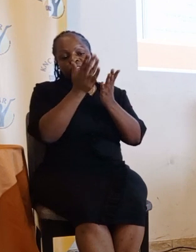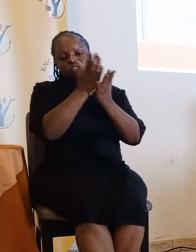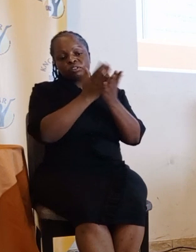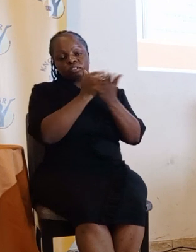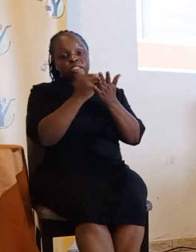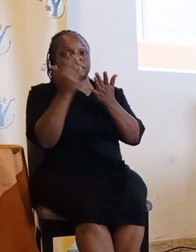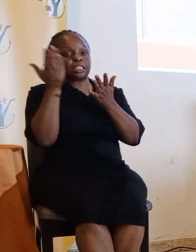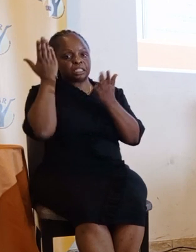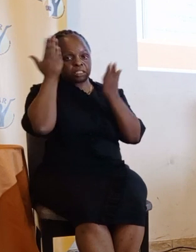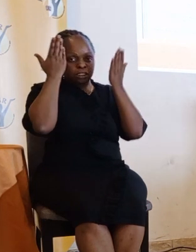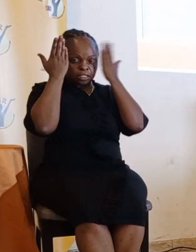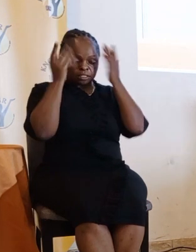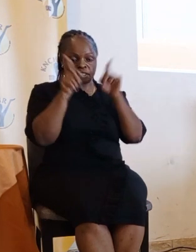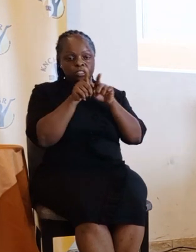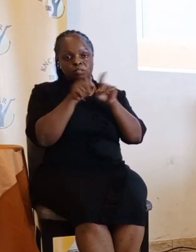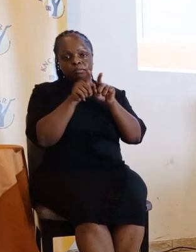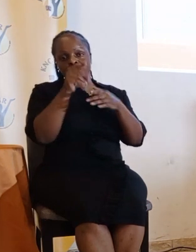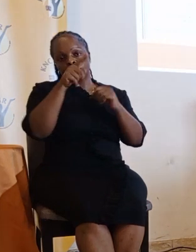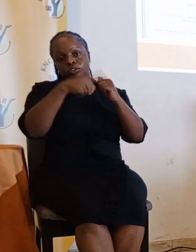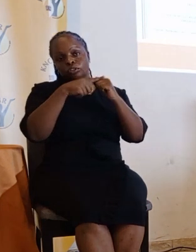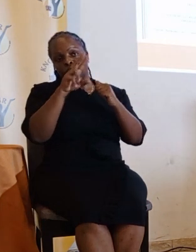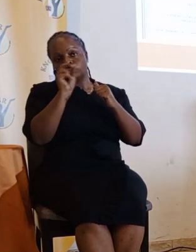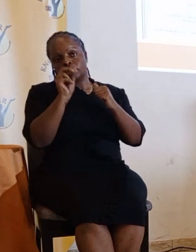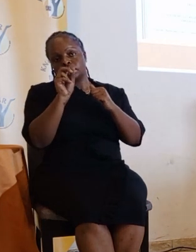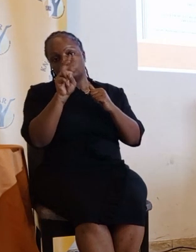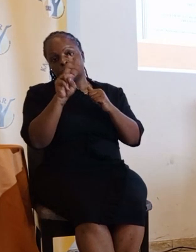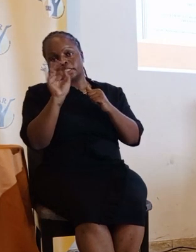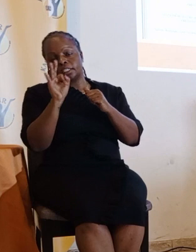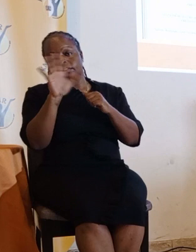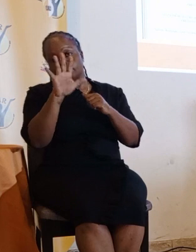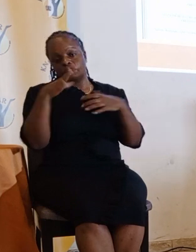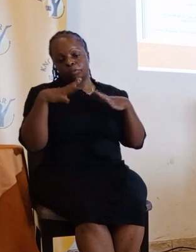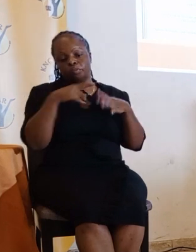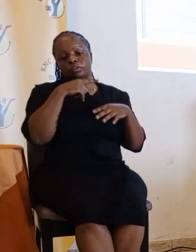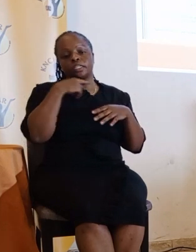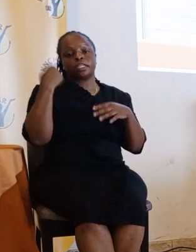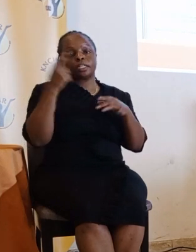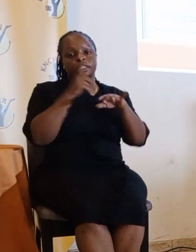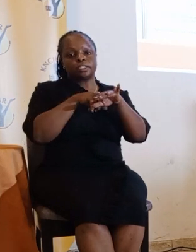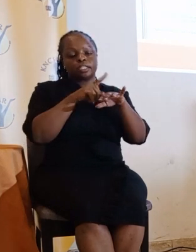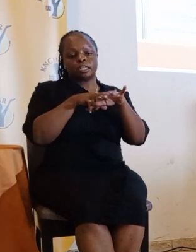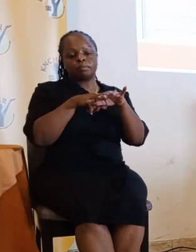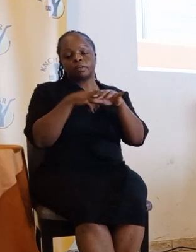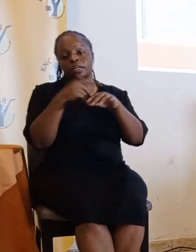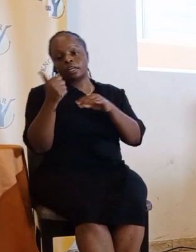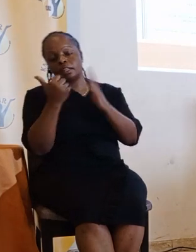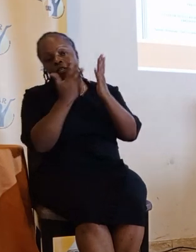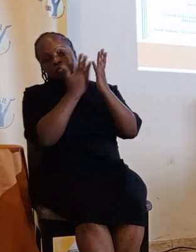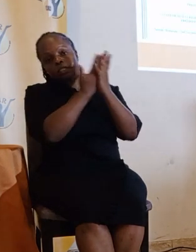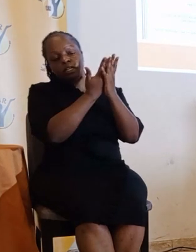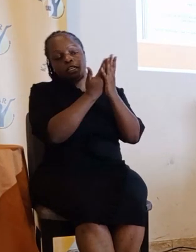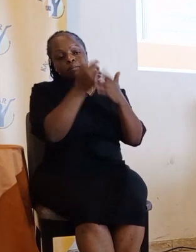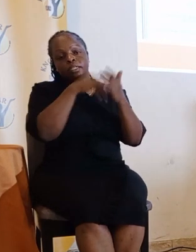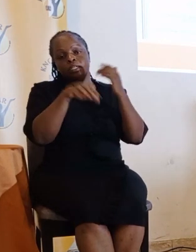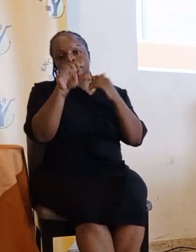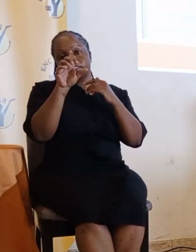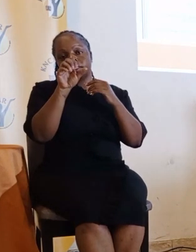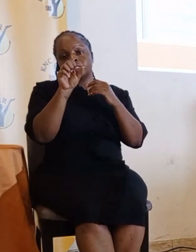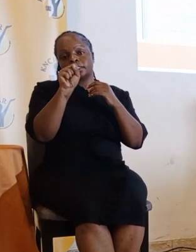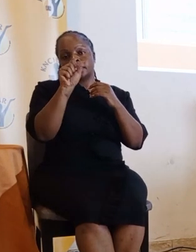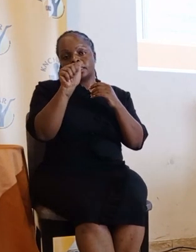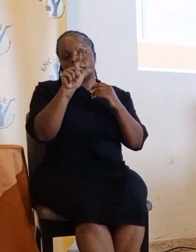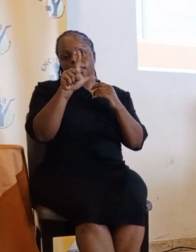In June 2023, 5 civilians were killed when armed assailants raided Salama village in Lamu